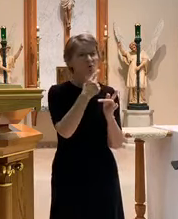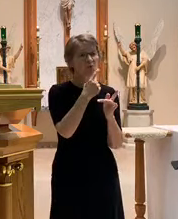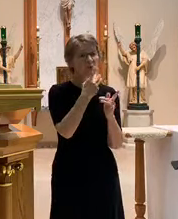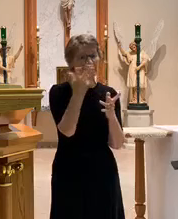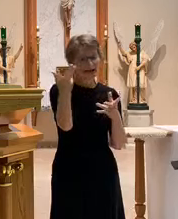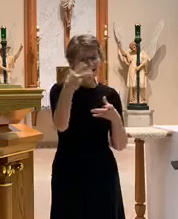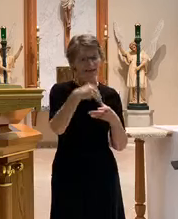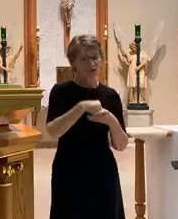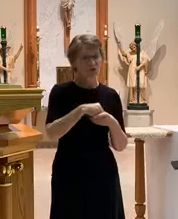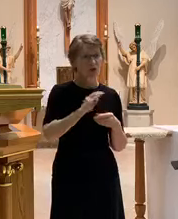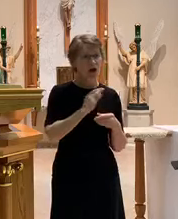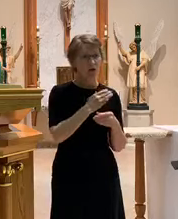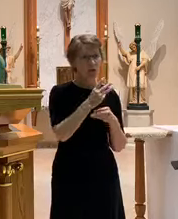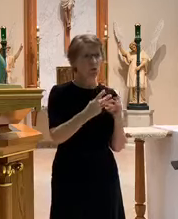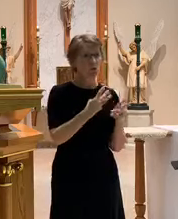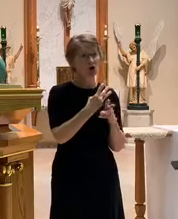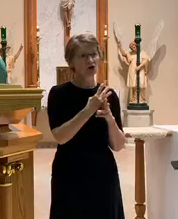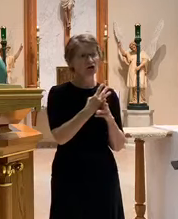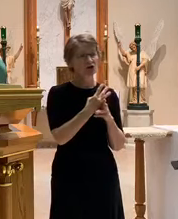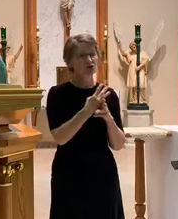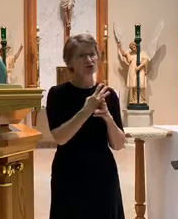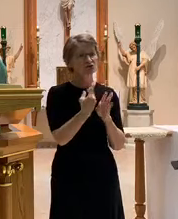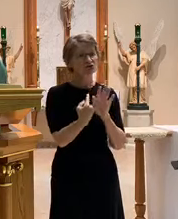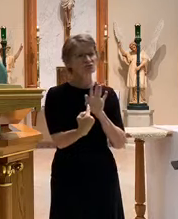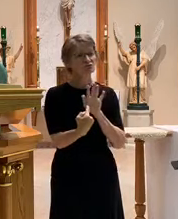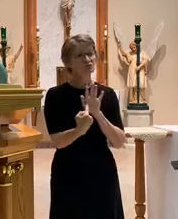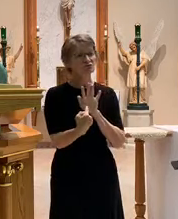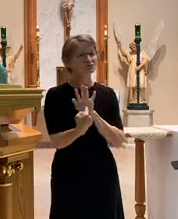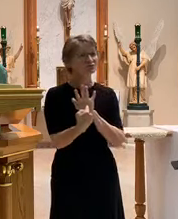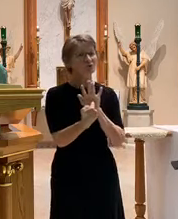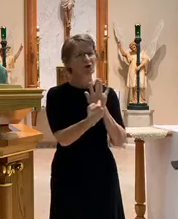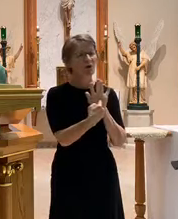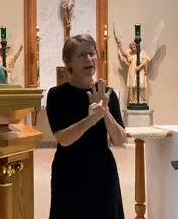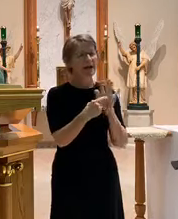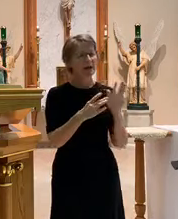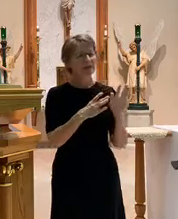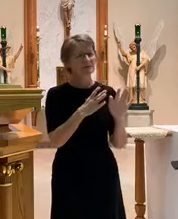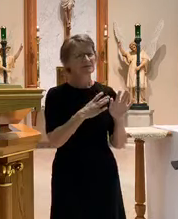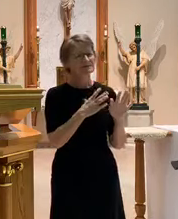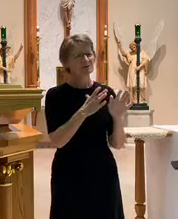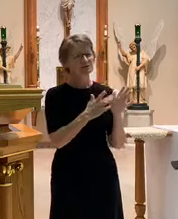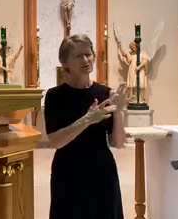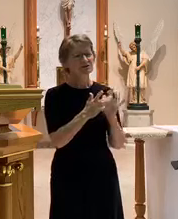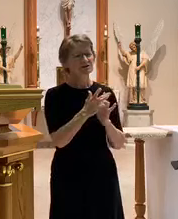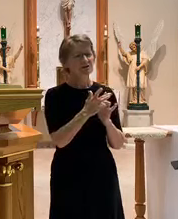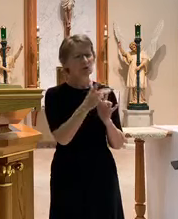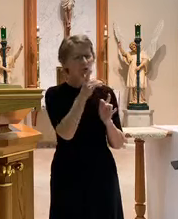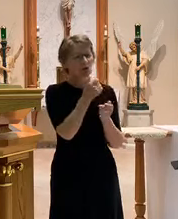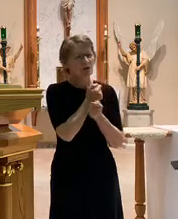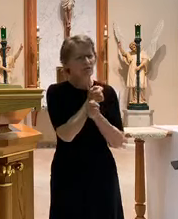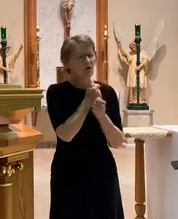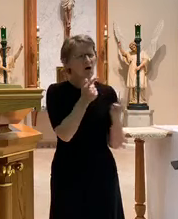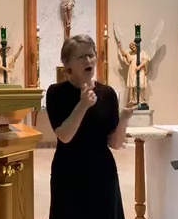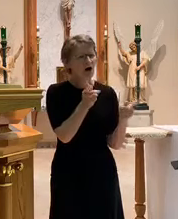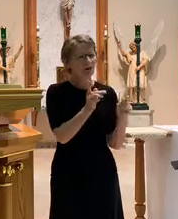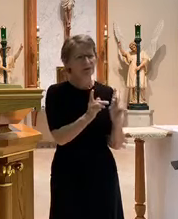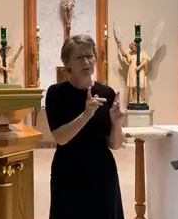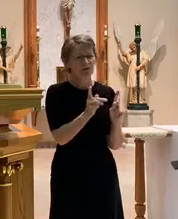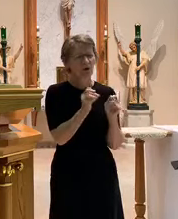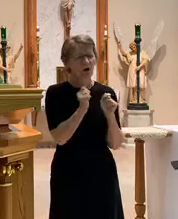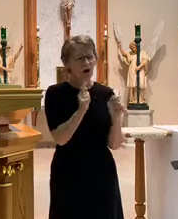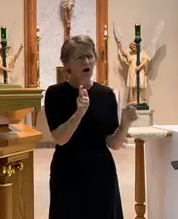our world to reveal to us a hospitable God who loves all his children, all his